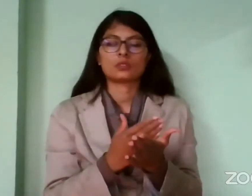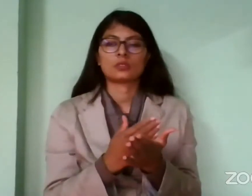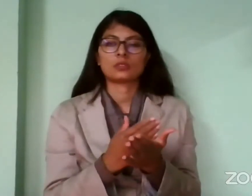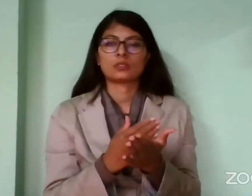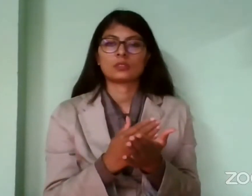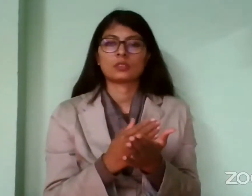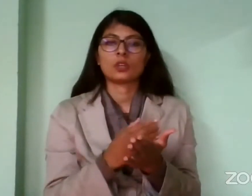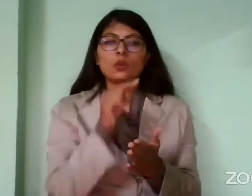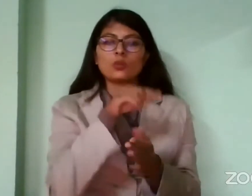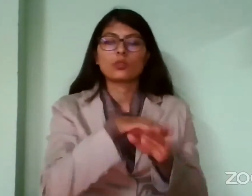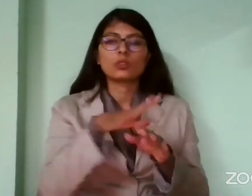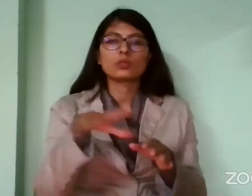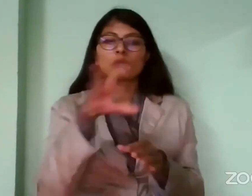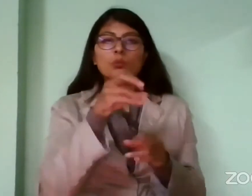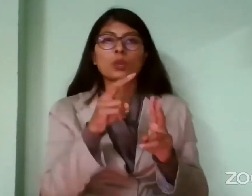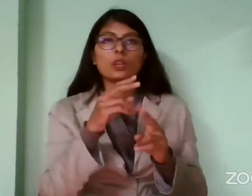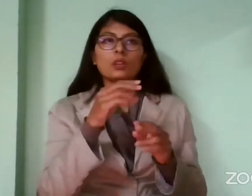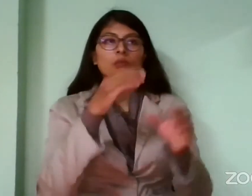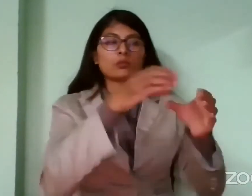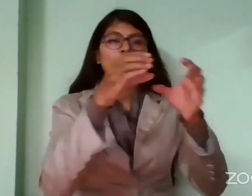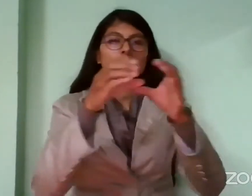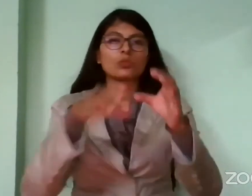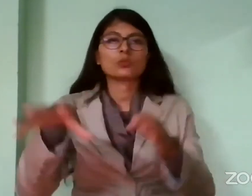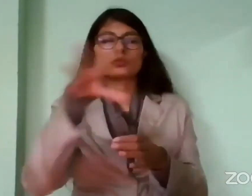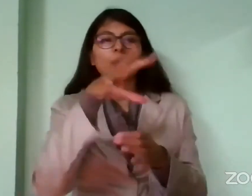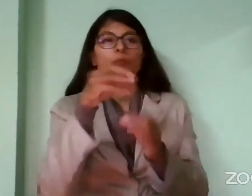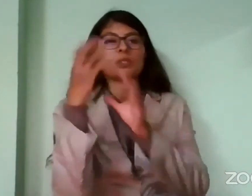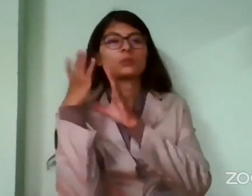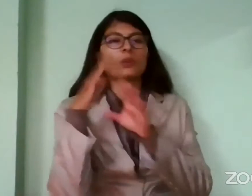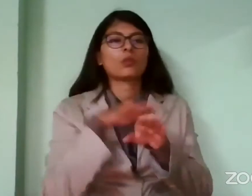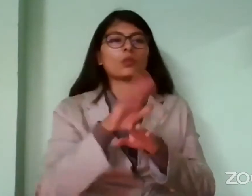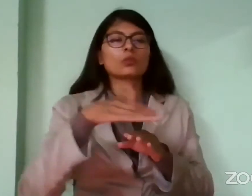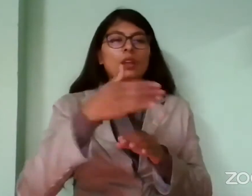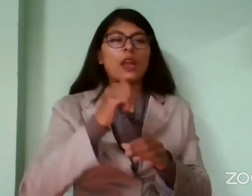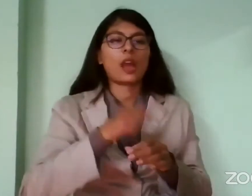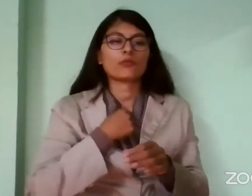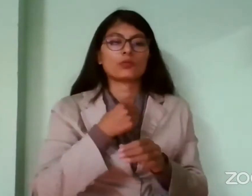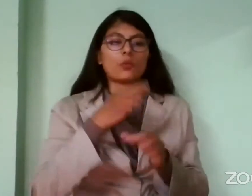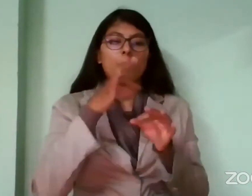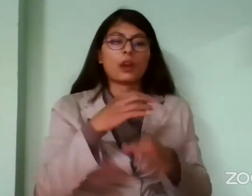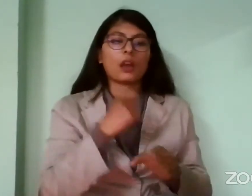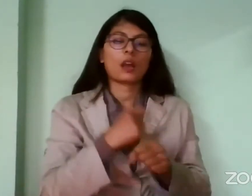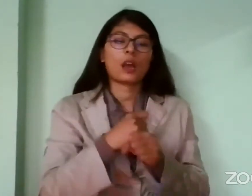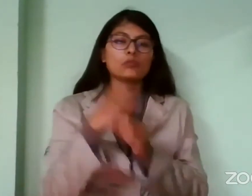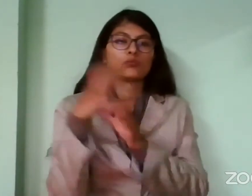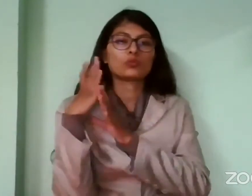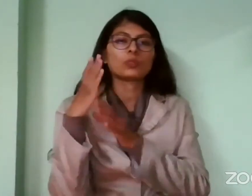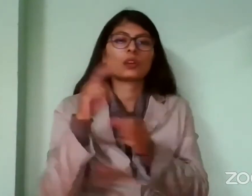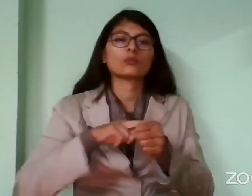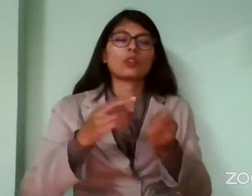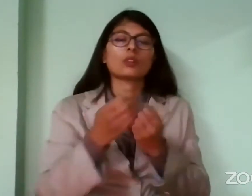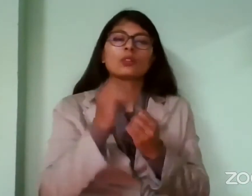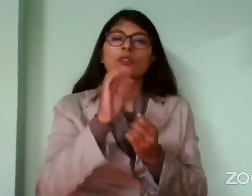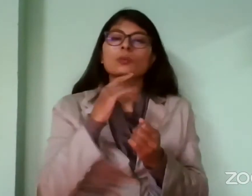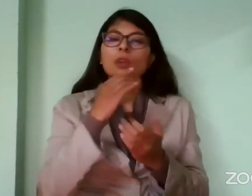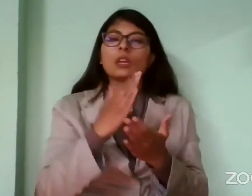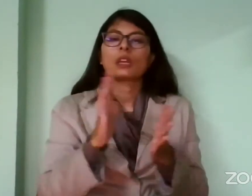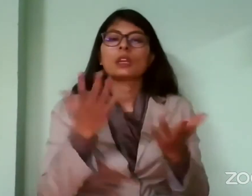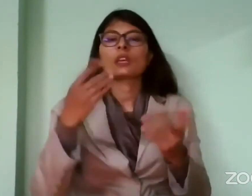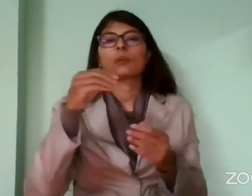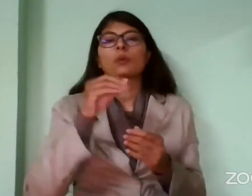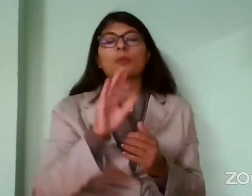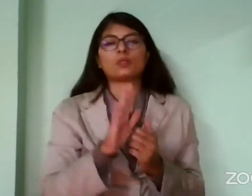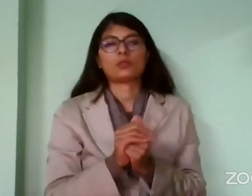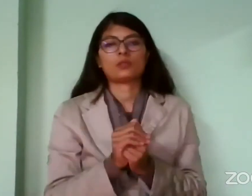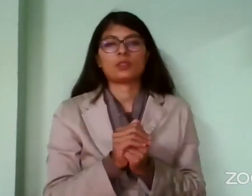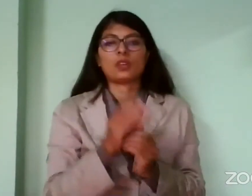held accountable for this big responsibility? Because it is a big responsibility. And if organizations are going